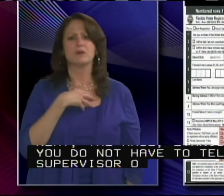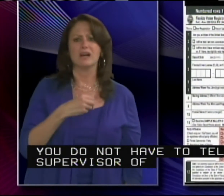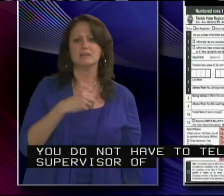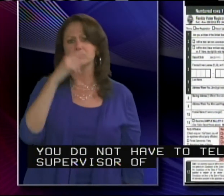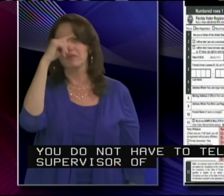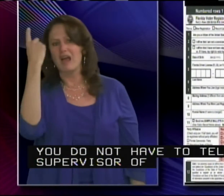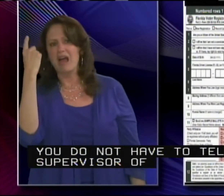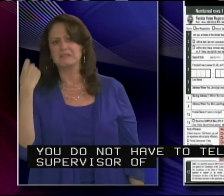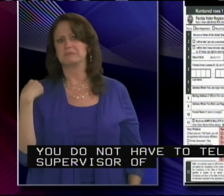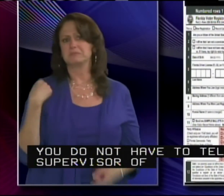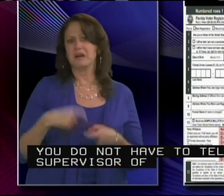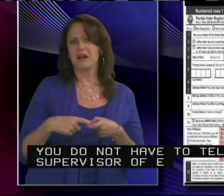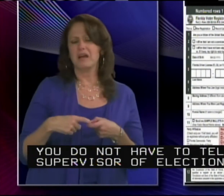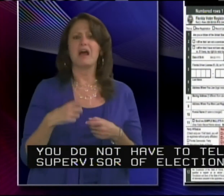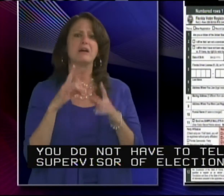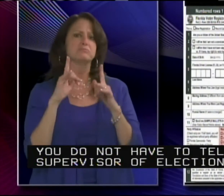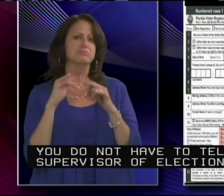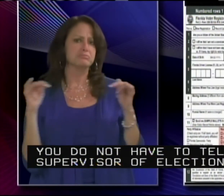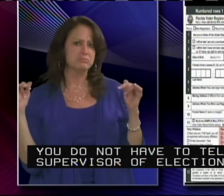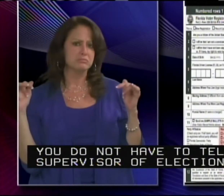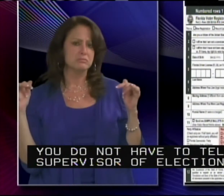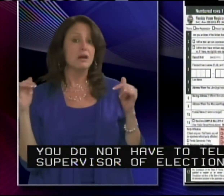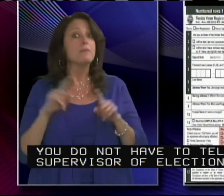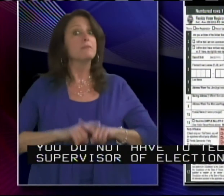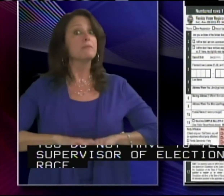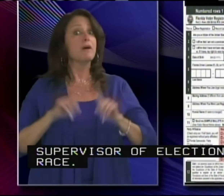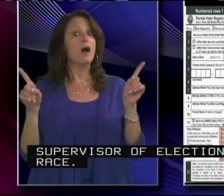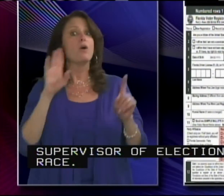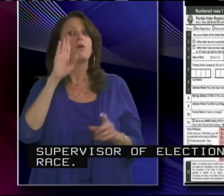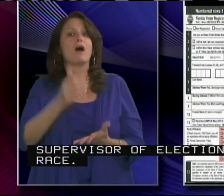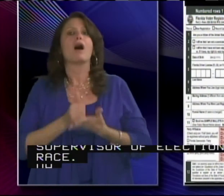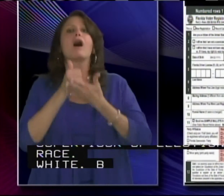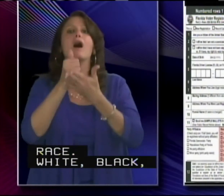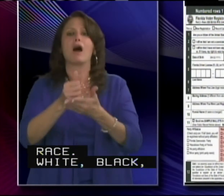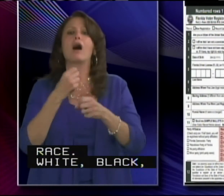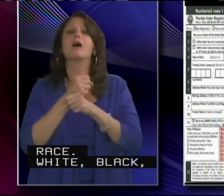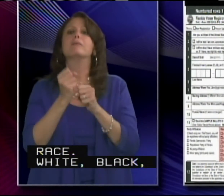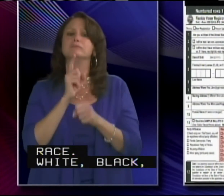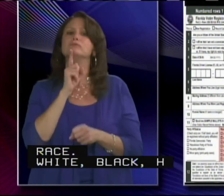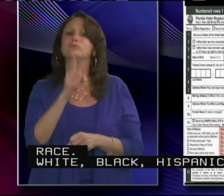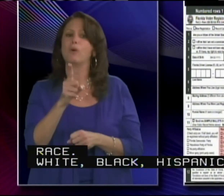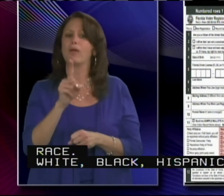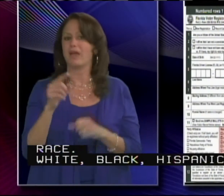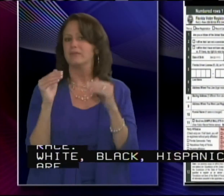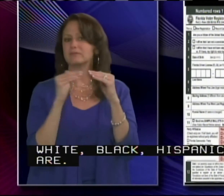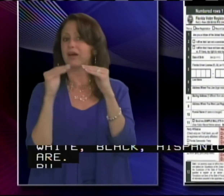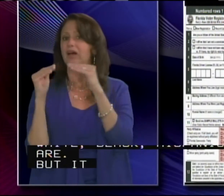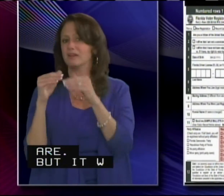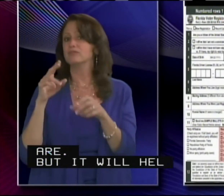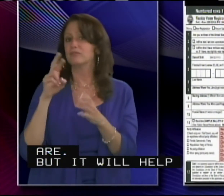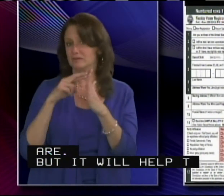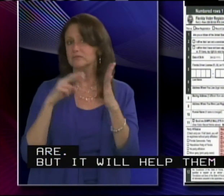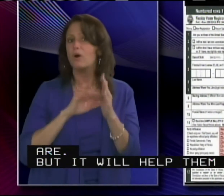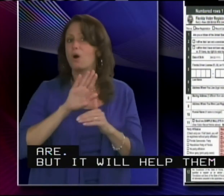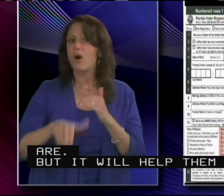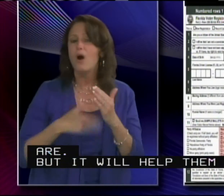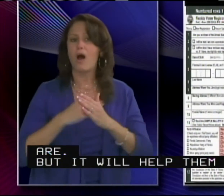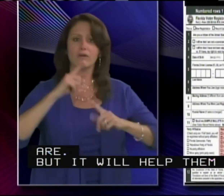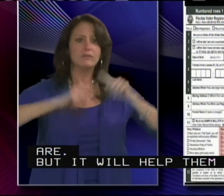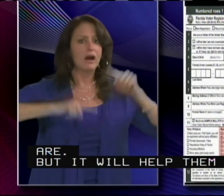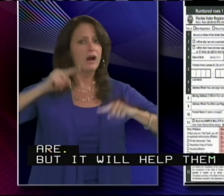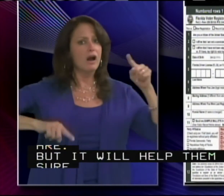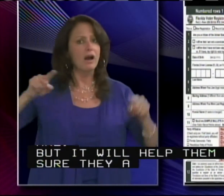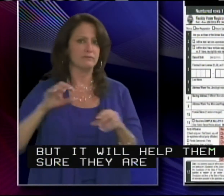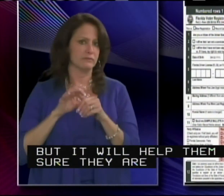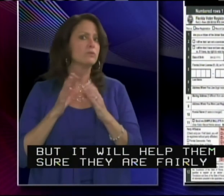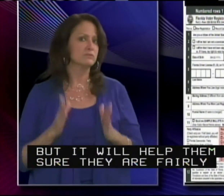white, black, Hispanic you are, but it will help them to be sure they are fairly registering all types